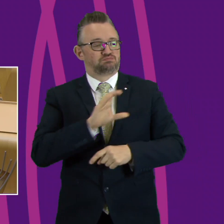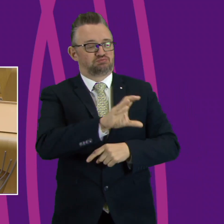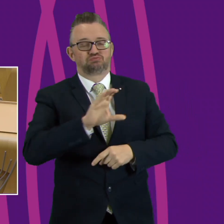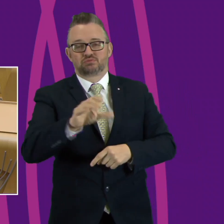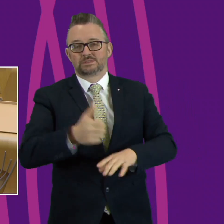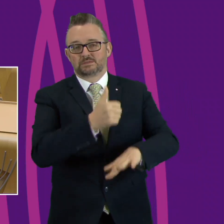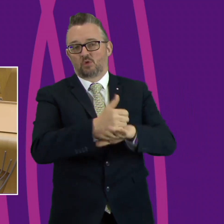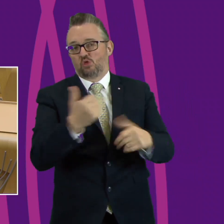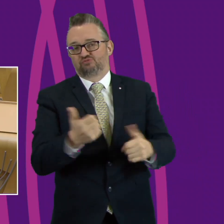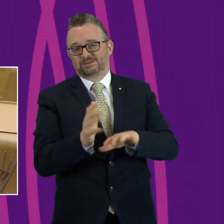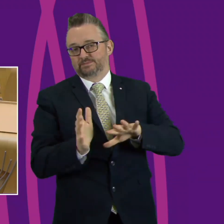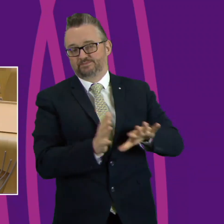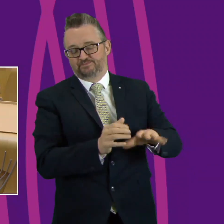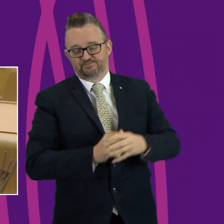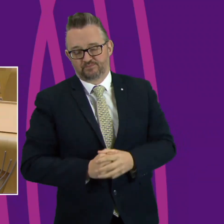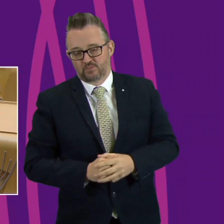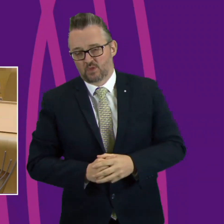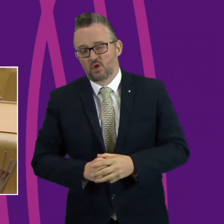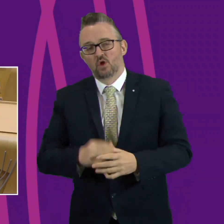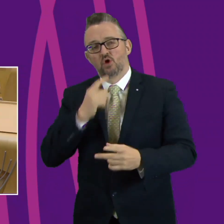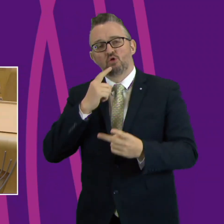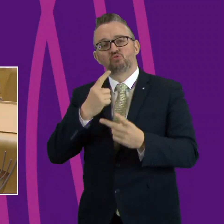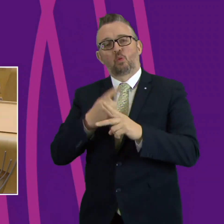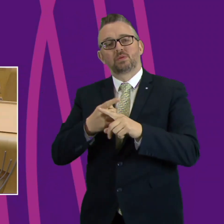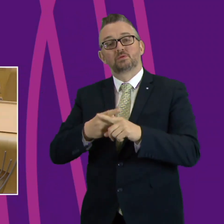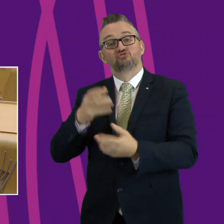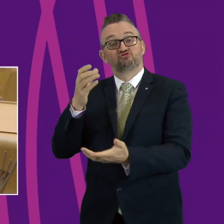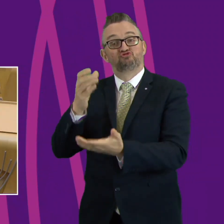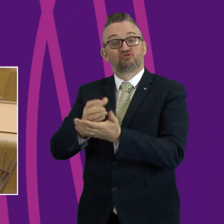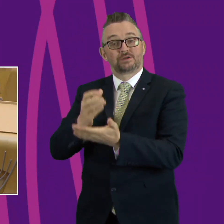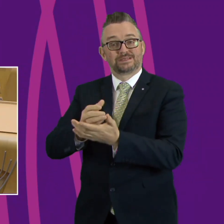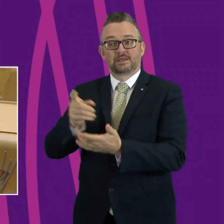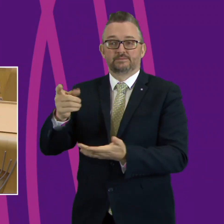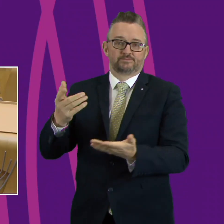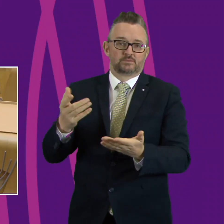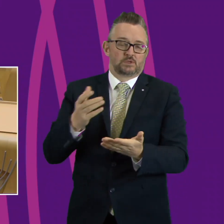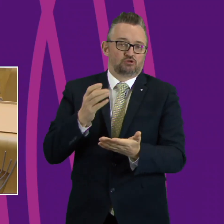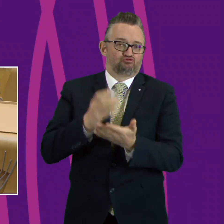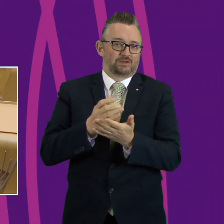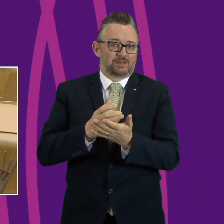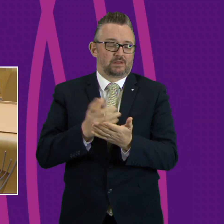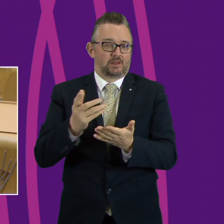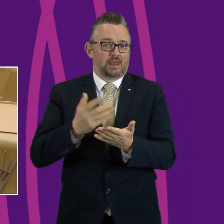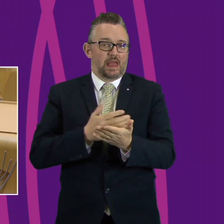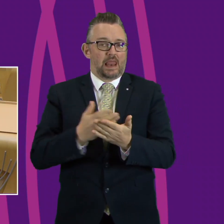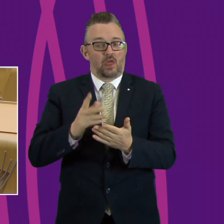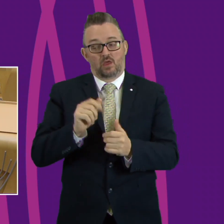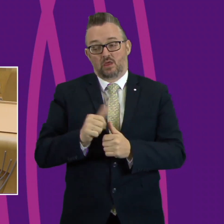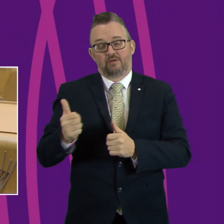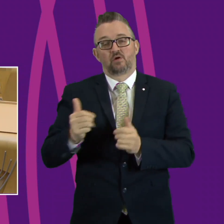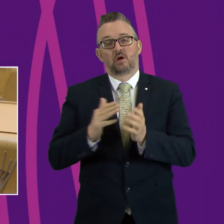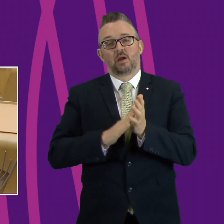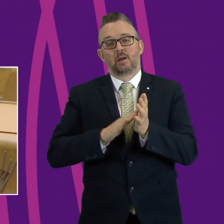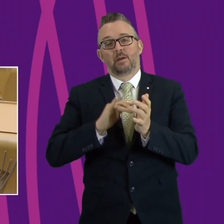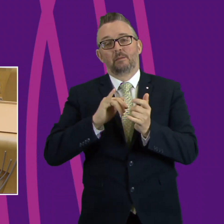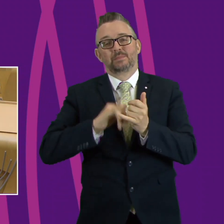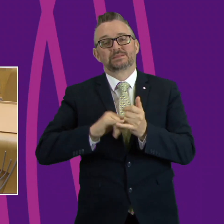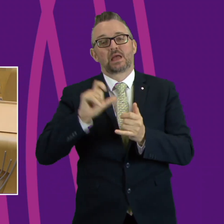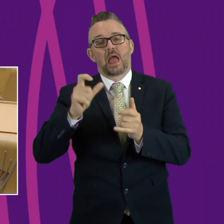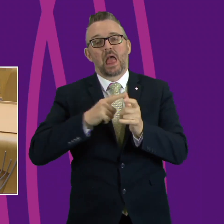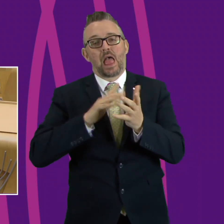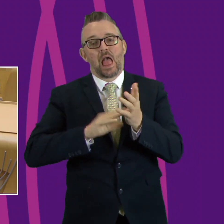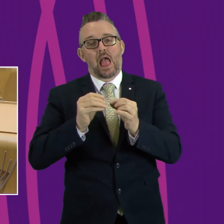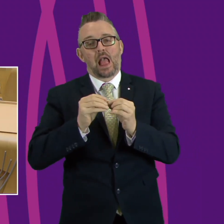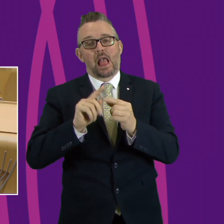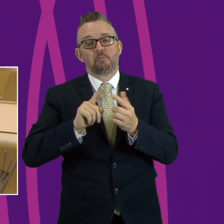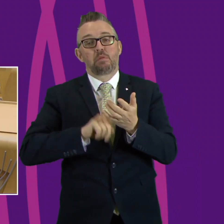place. In terms of, overall in terms of charities, that is clearly for my colleague Ms Campbell to respond in the wider